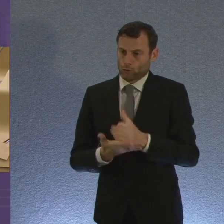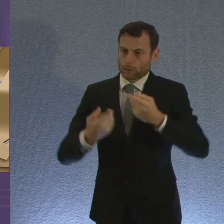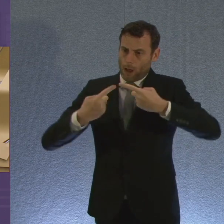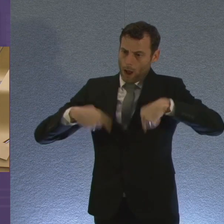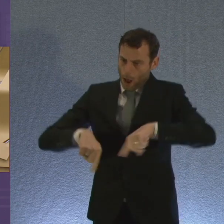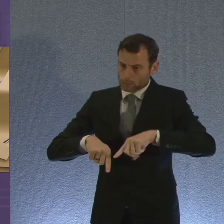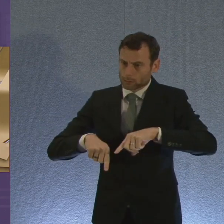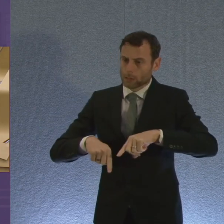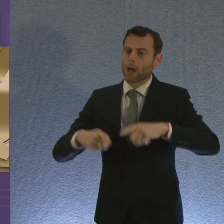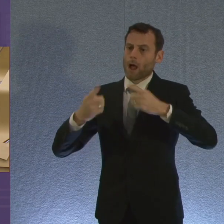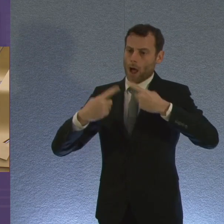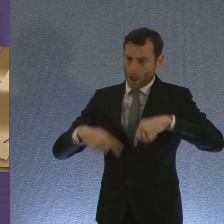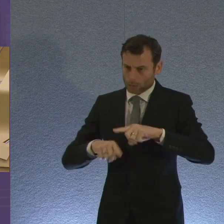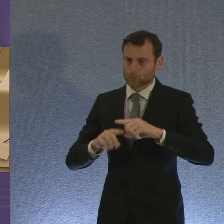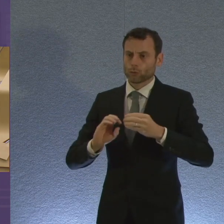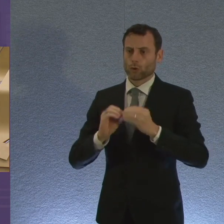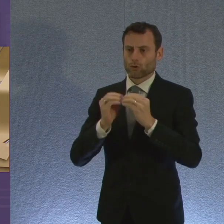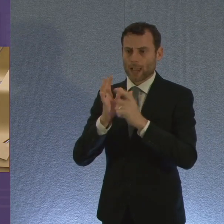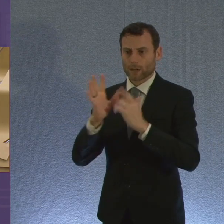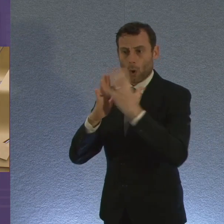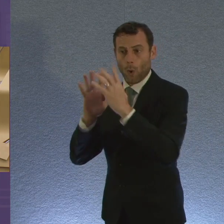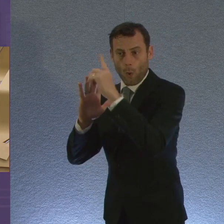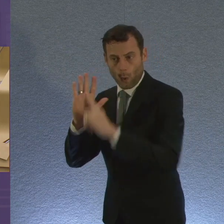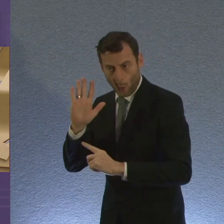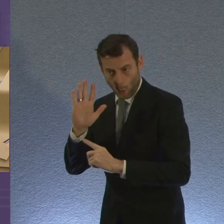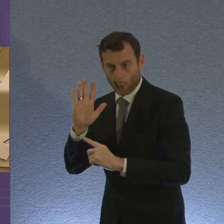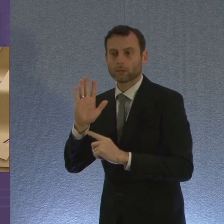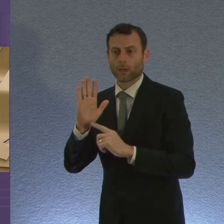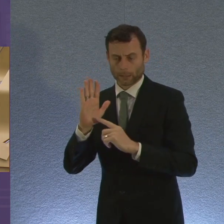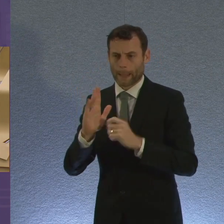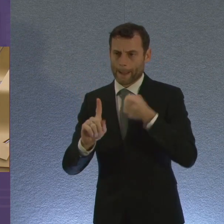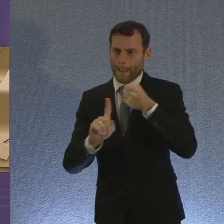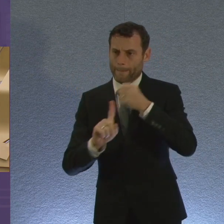a particular tribute on this bill to the team that has worked on